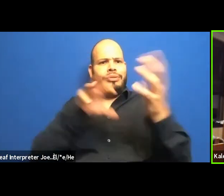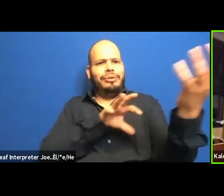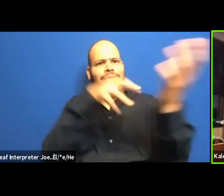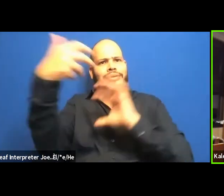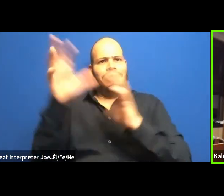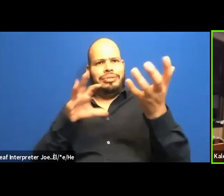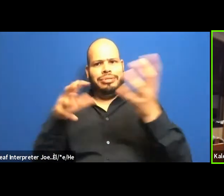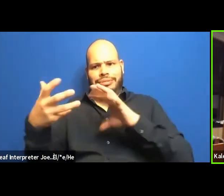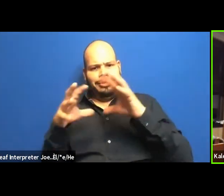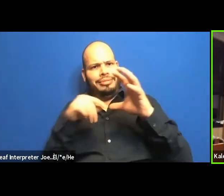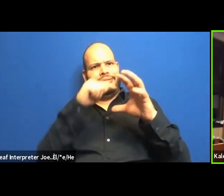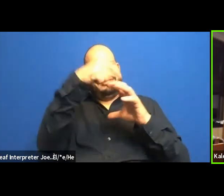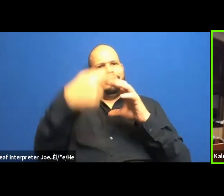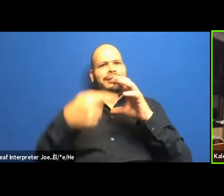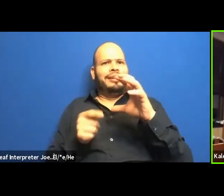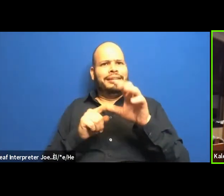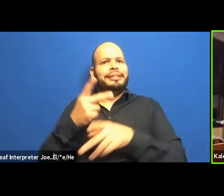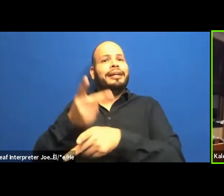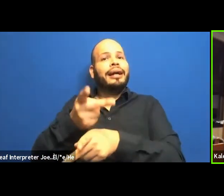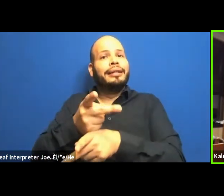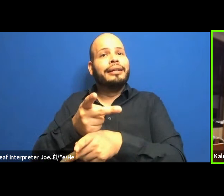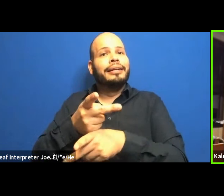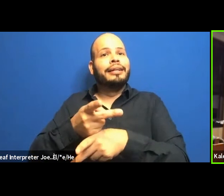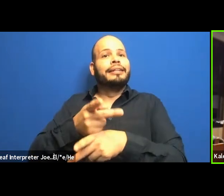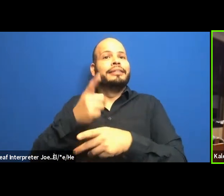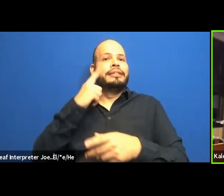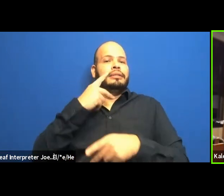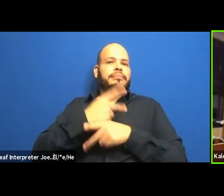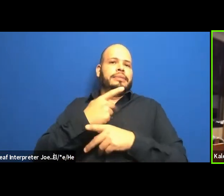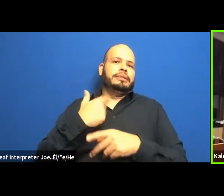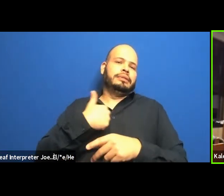us closer to that line of freedom.